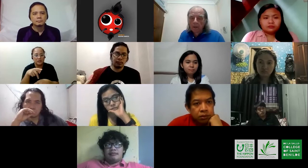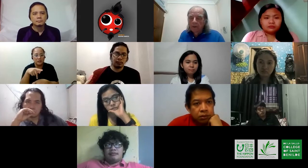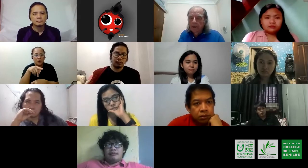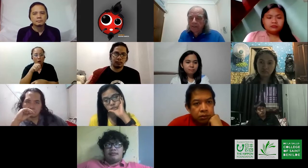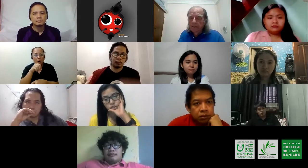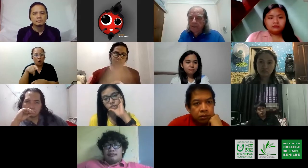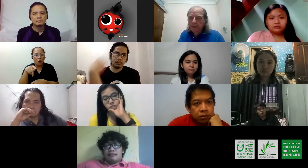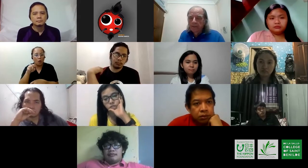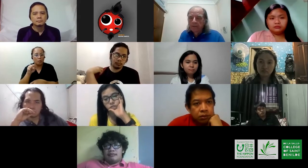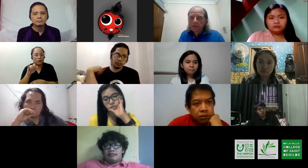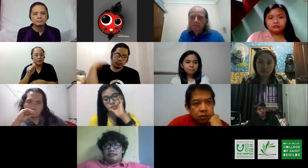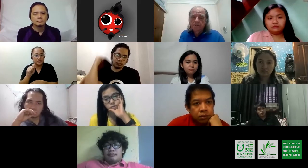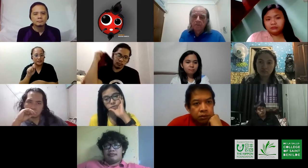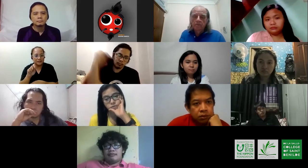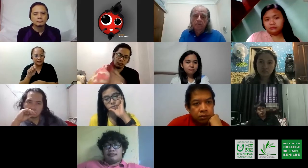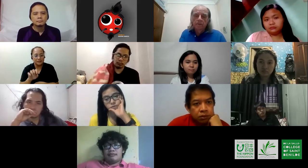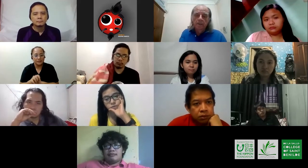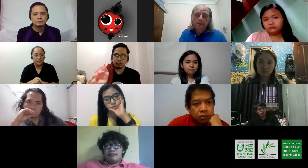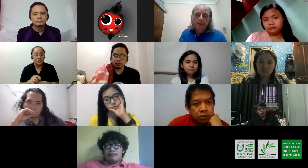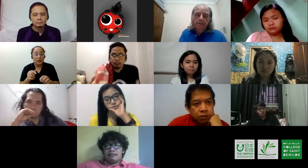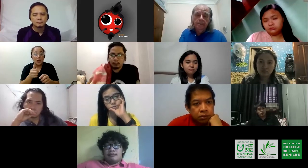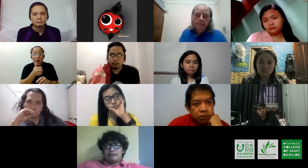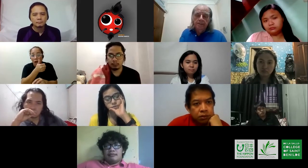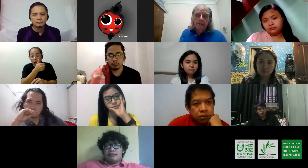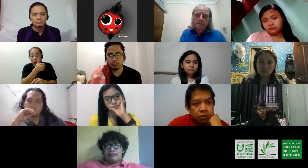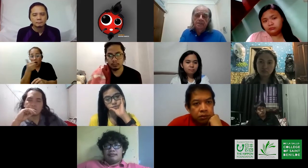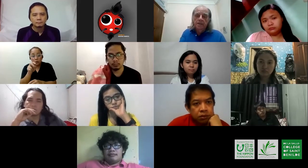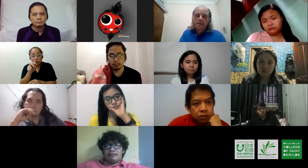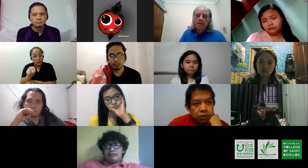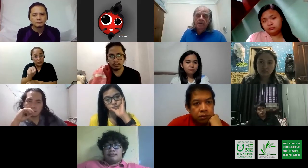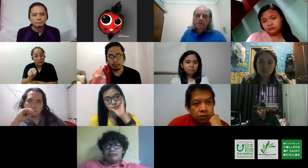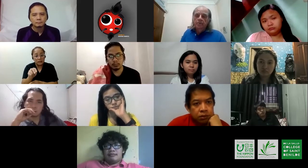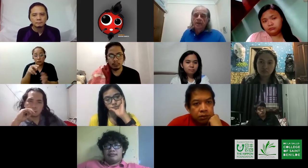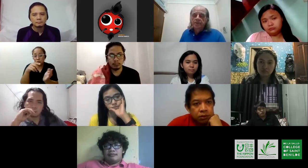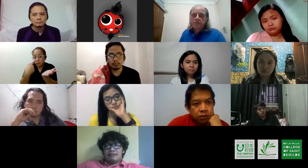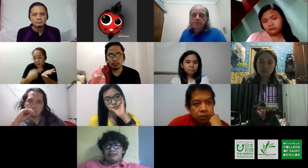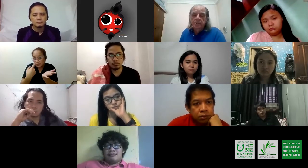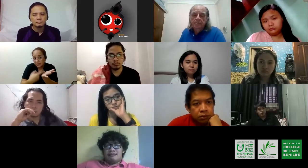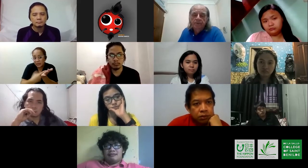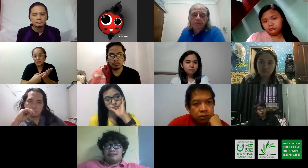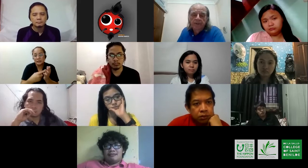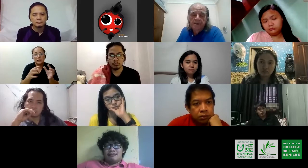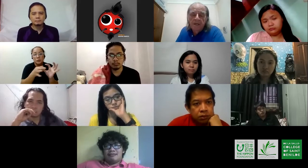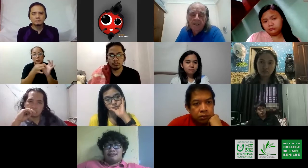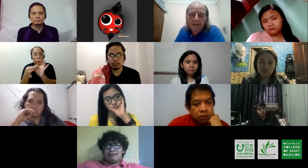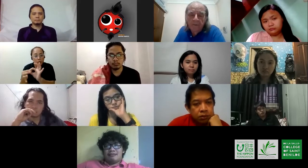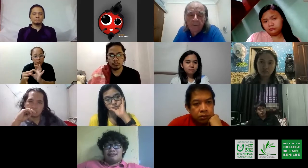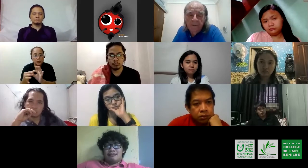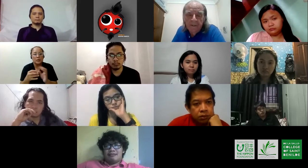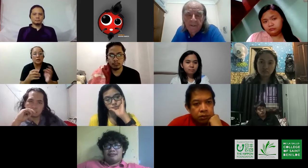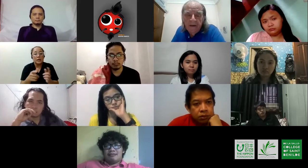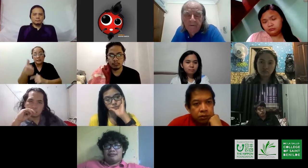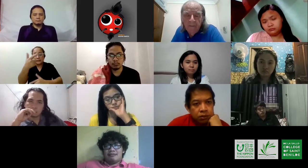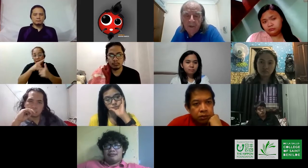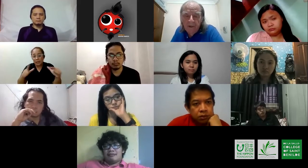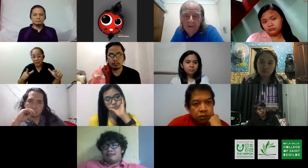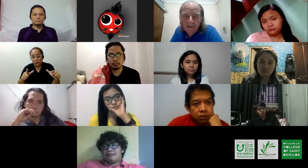Okay, so then you also need to discuss the relationship between sign languages, deaf communities,